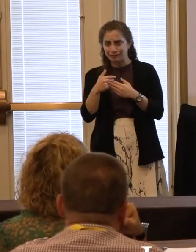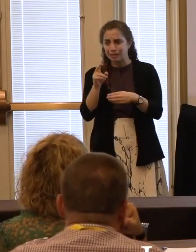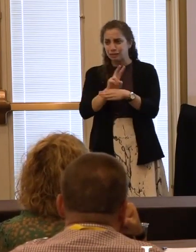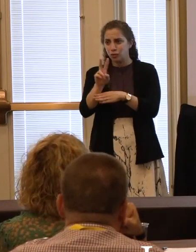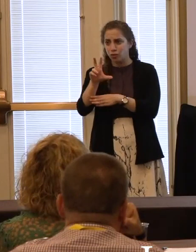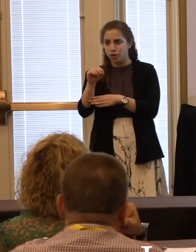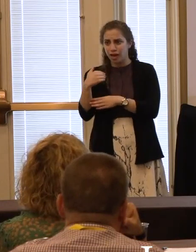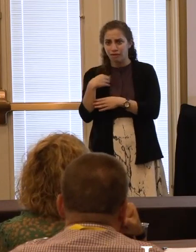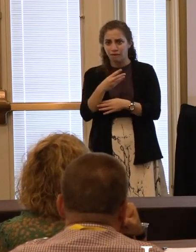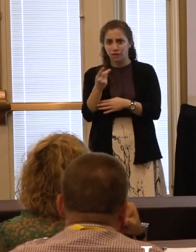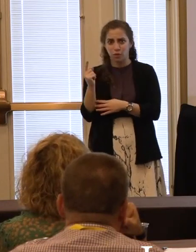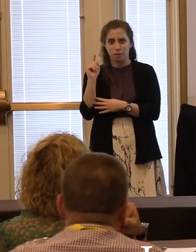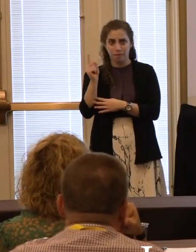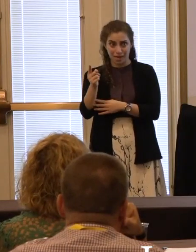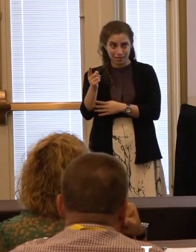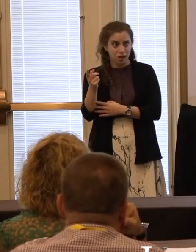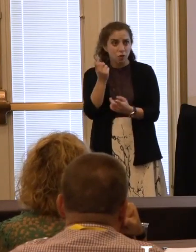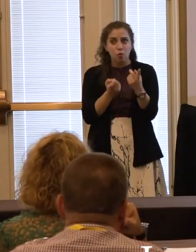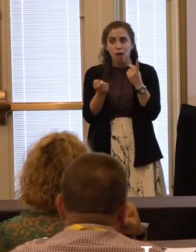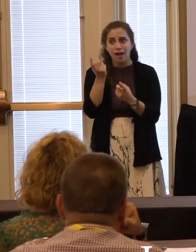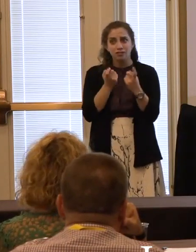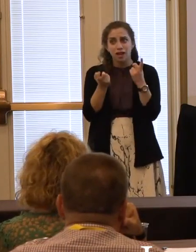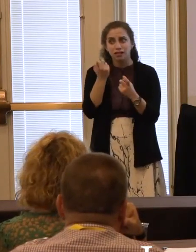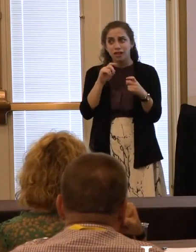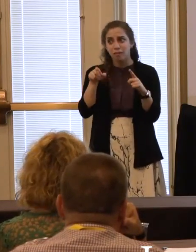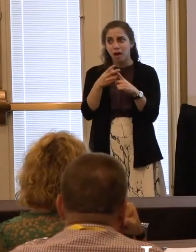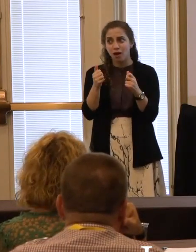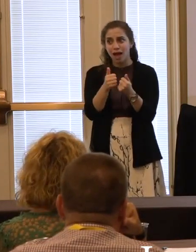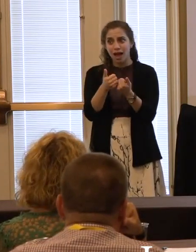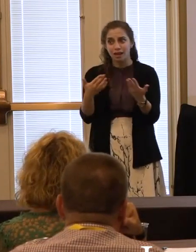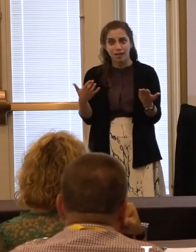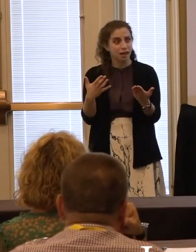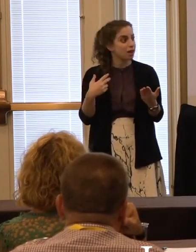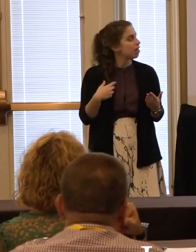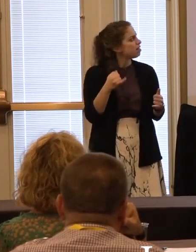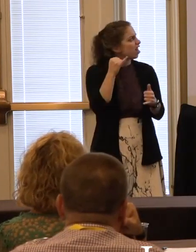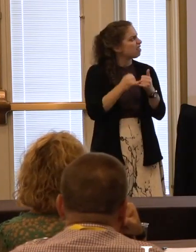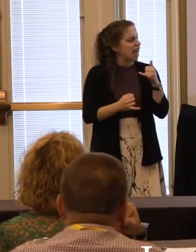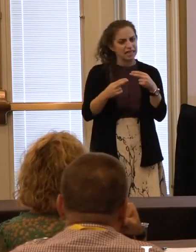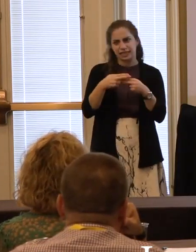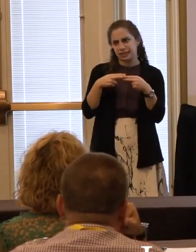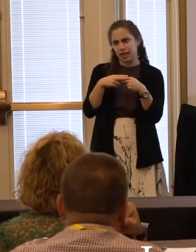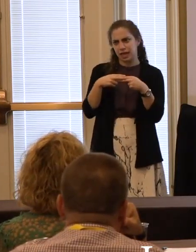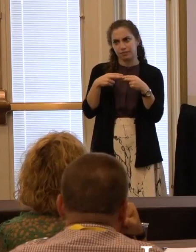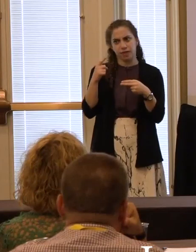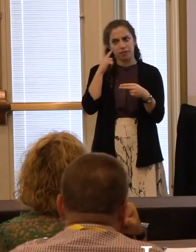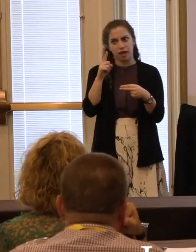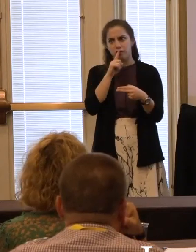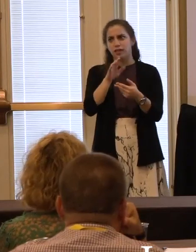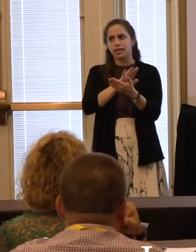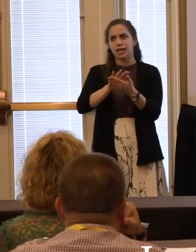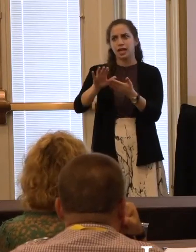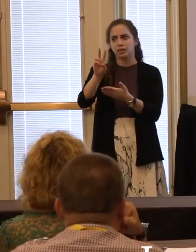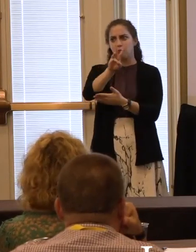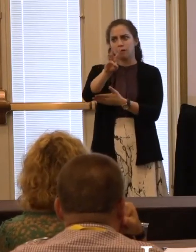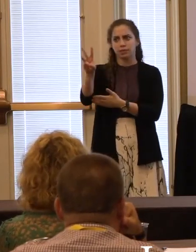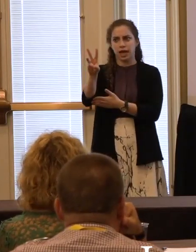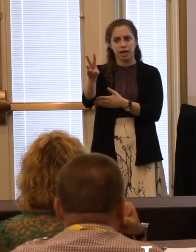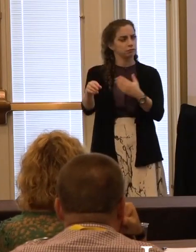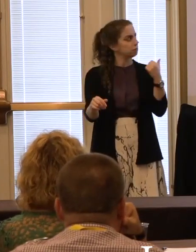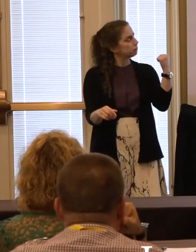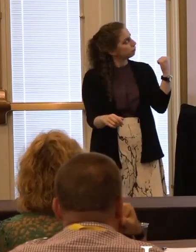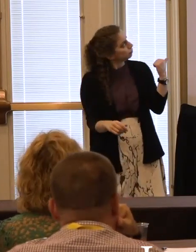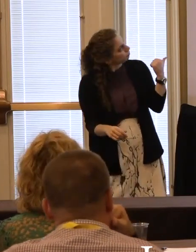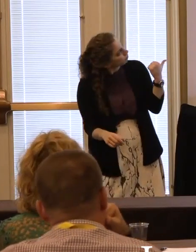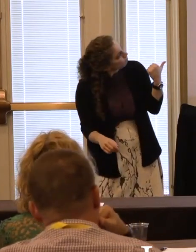We have a couple minutes. Questions about any of this? And this last slide, I think this is a very nice website. It's by